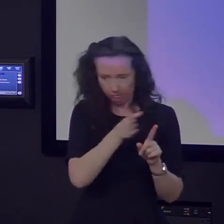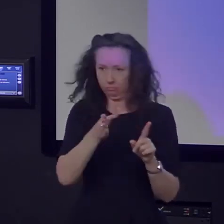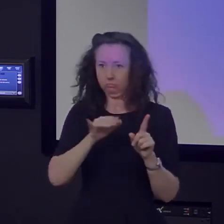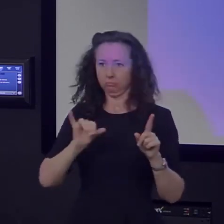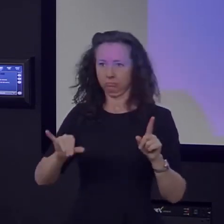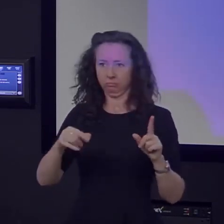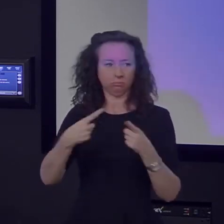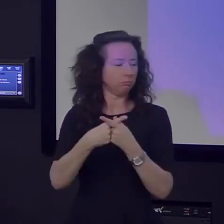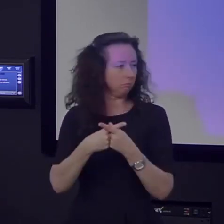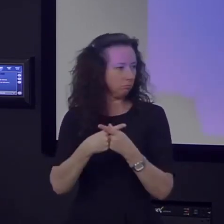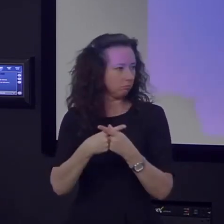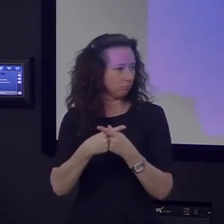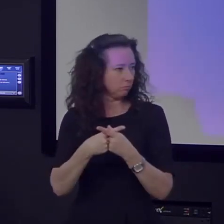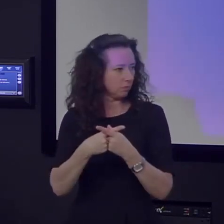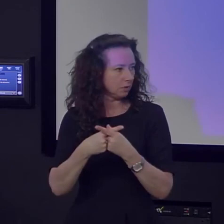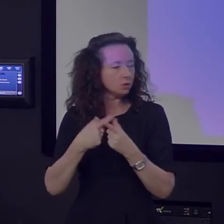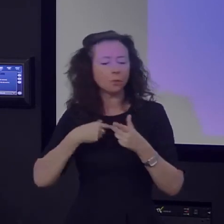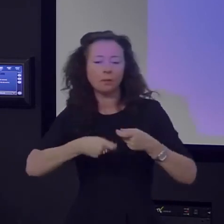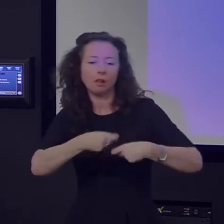contradicts that.